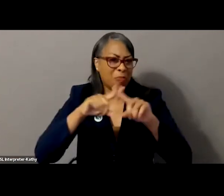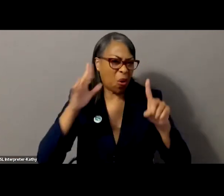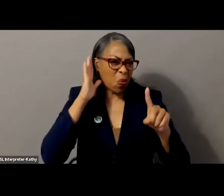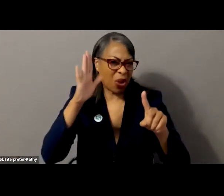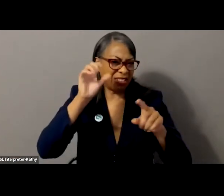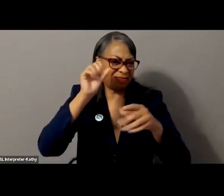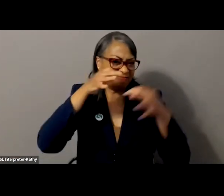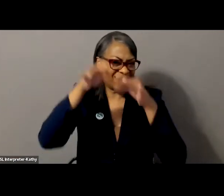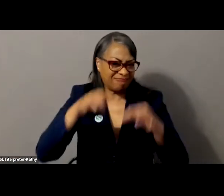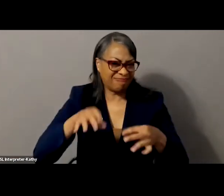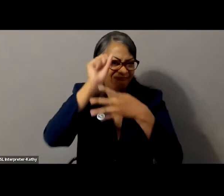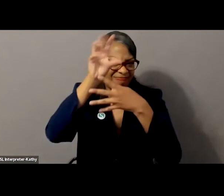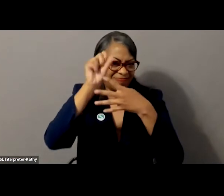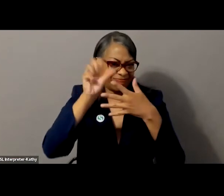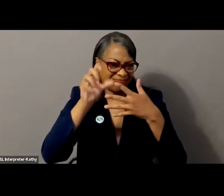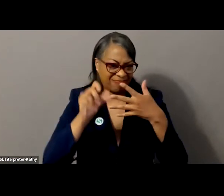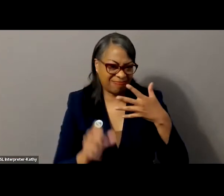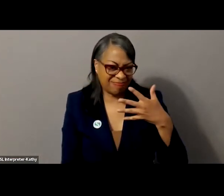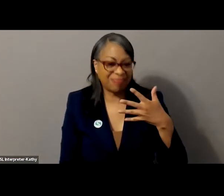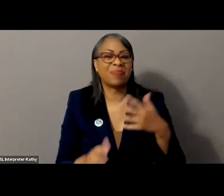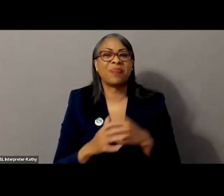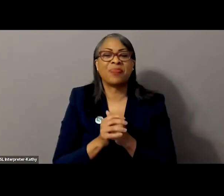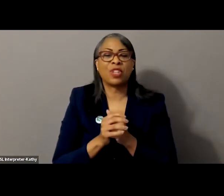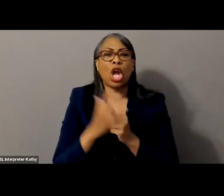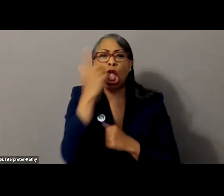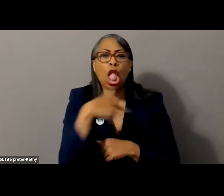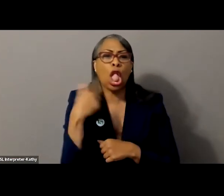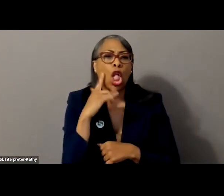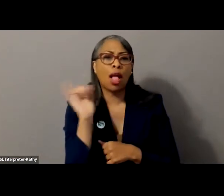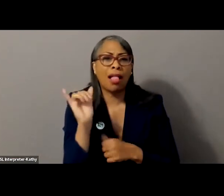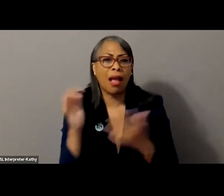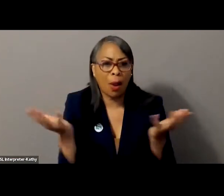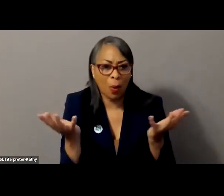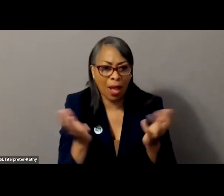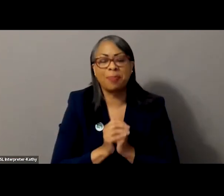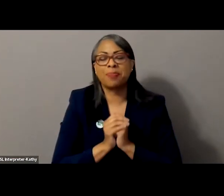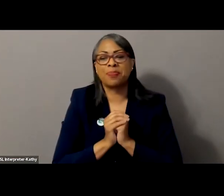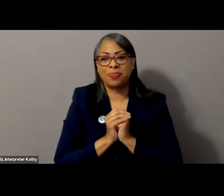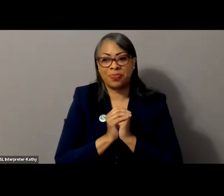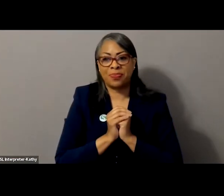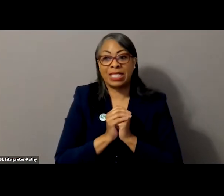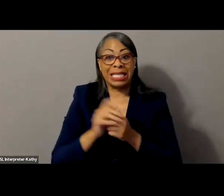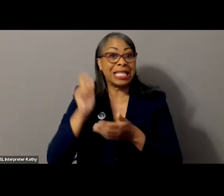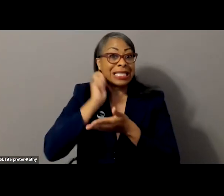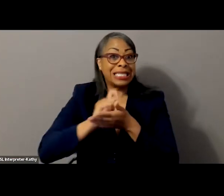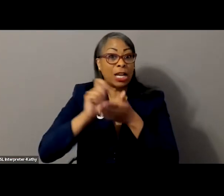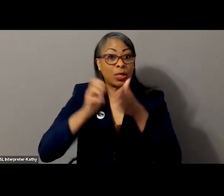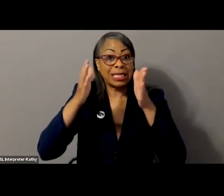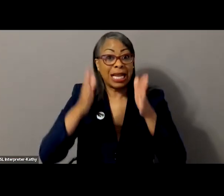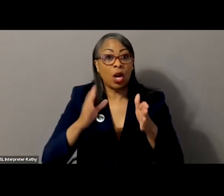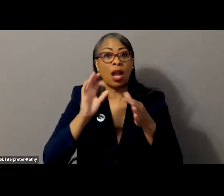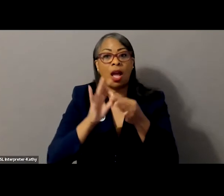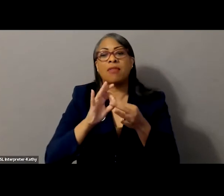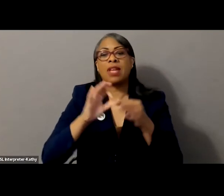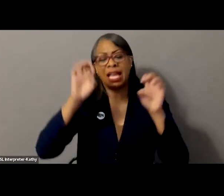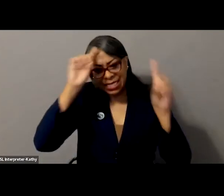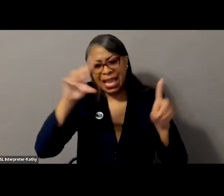might depict. And what we thought it might depict was that immediately the Secretary of Education and the Director